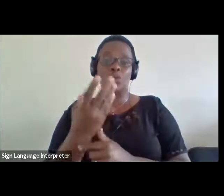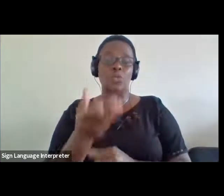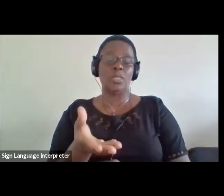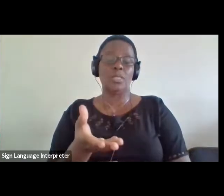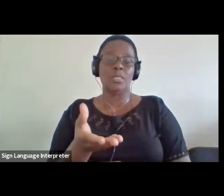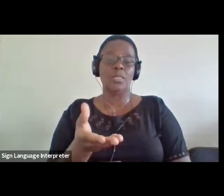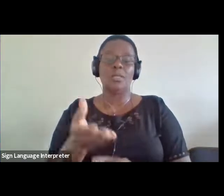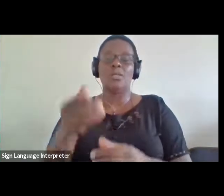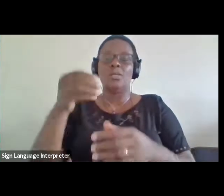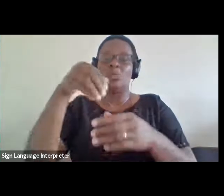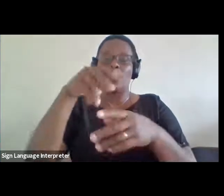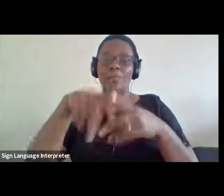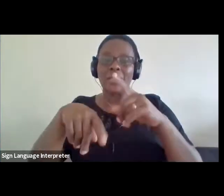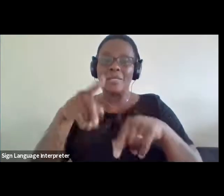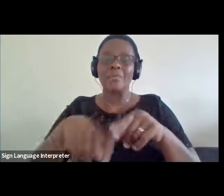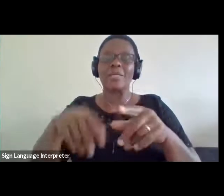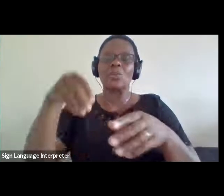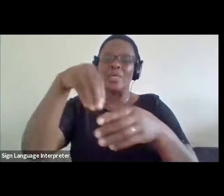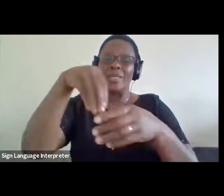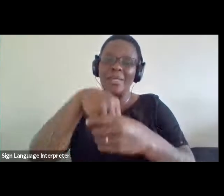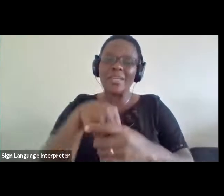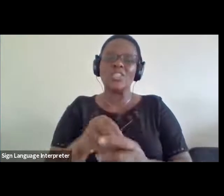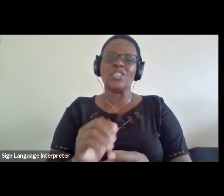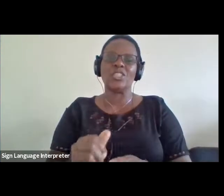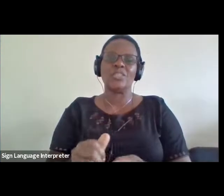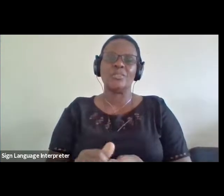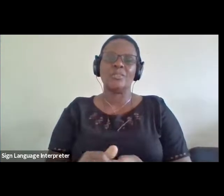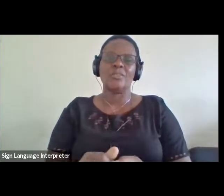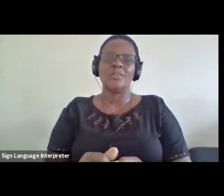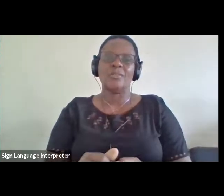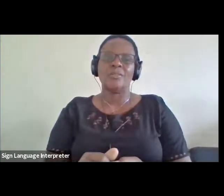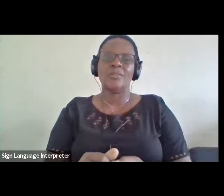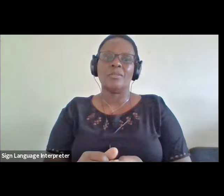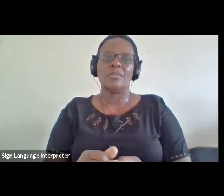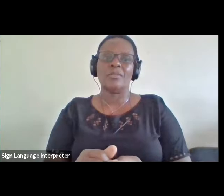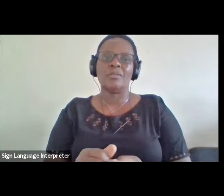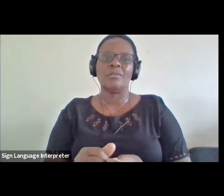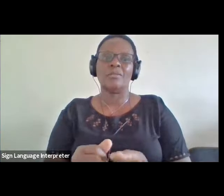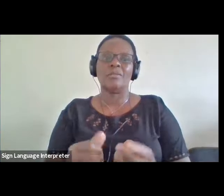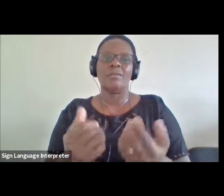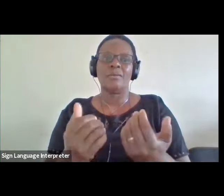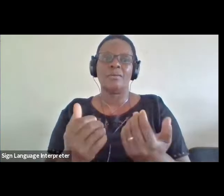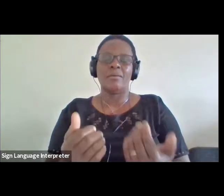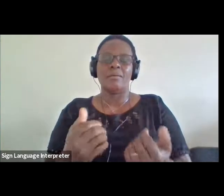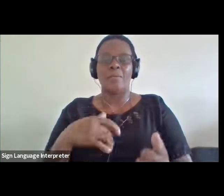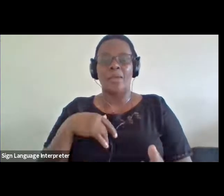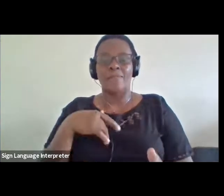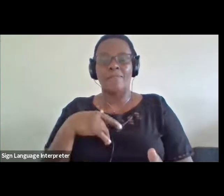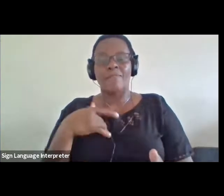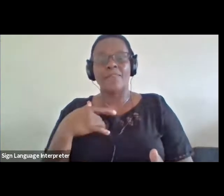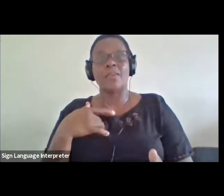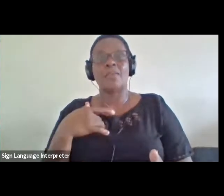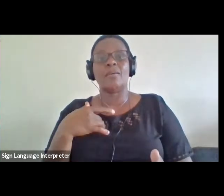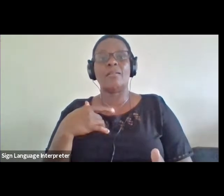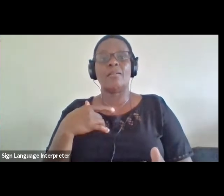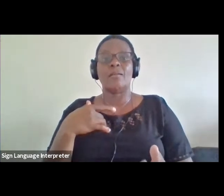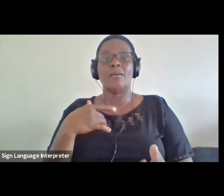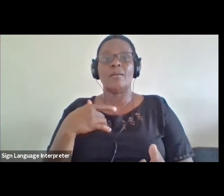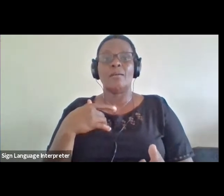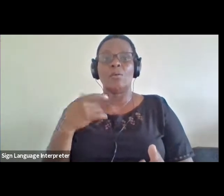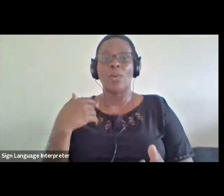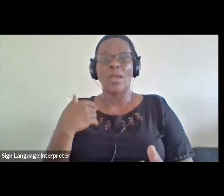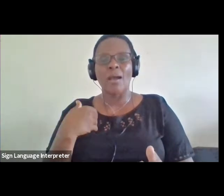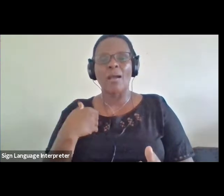know, I and obviously my partners at Digital Peace Now, Gurmahar, my co-global ambassador, we actively